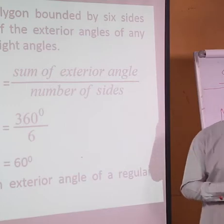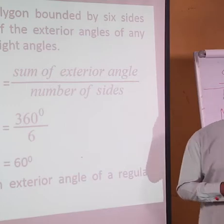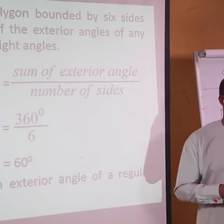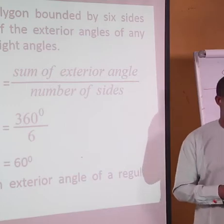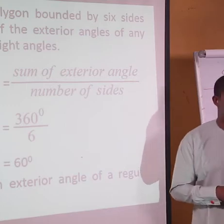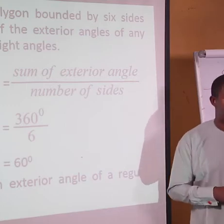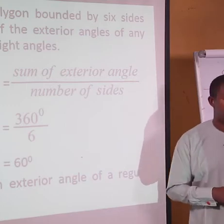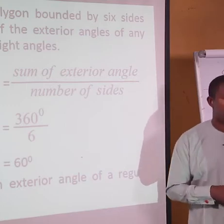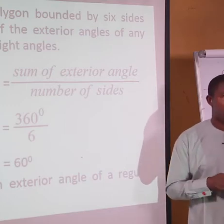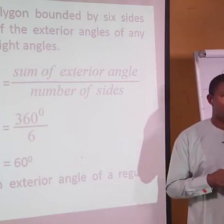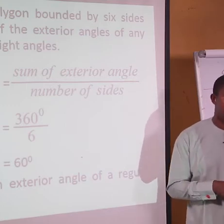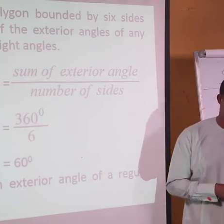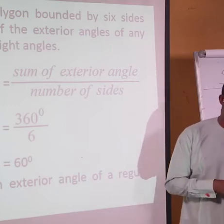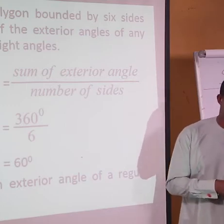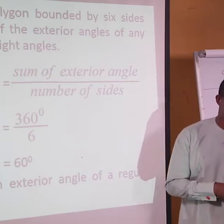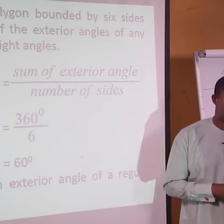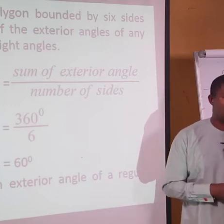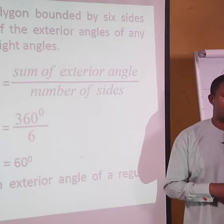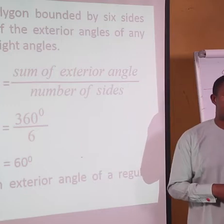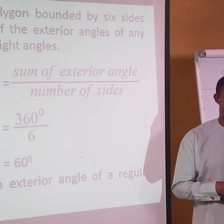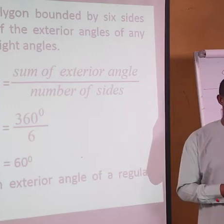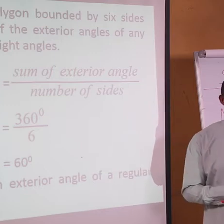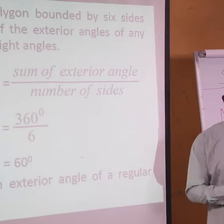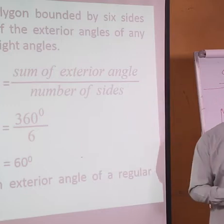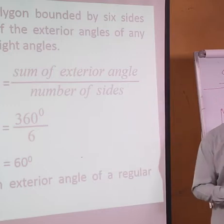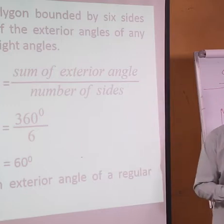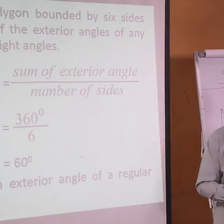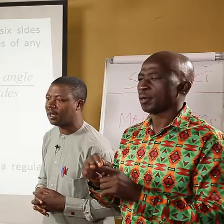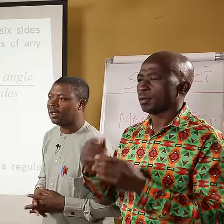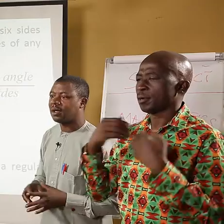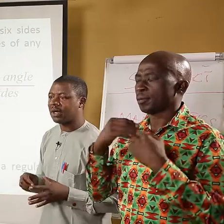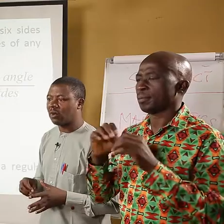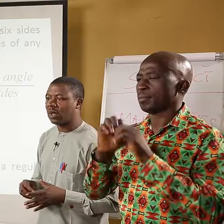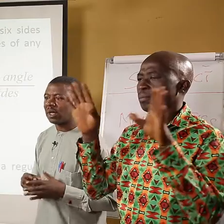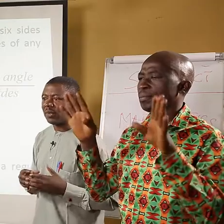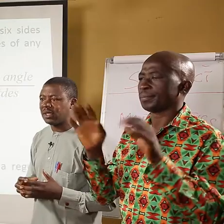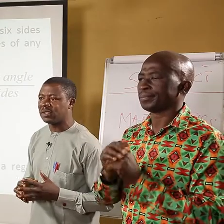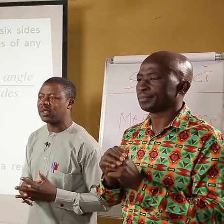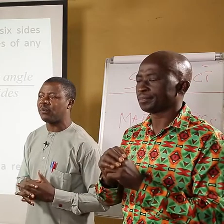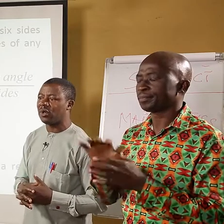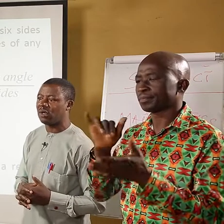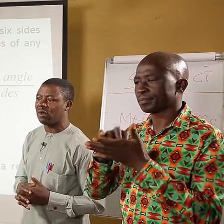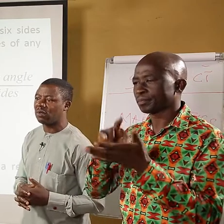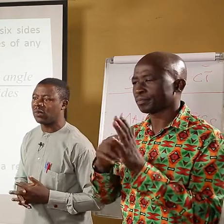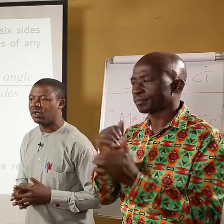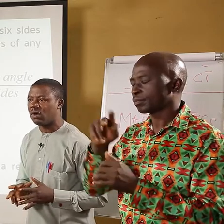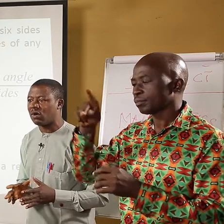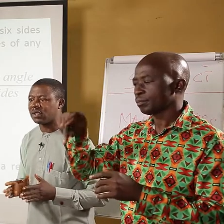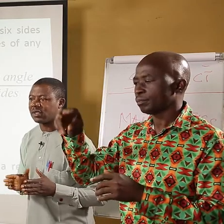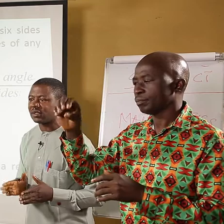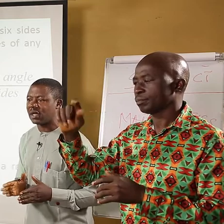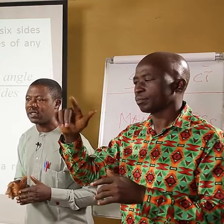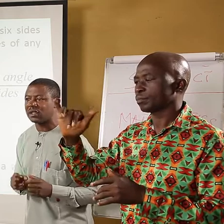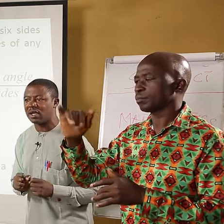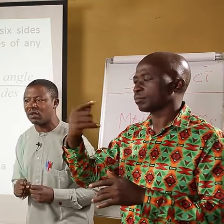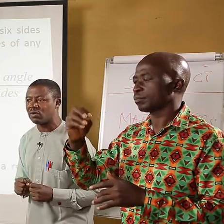regular hexagon. The word regular needs to be clear. Regular means a polygon with all